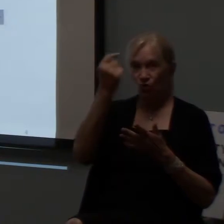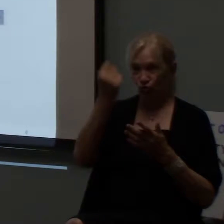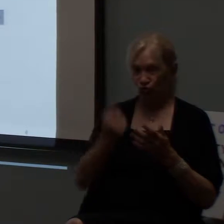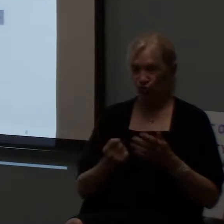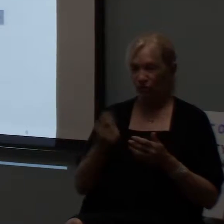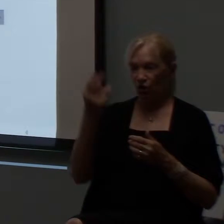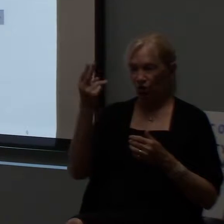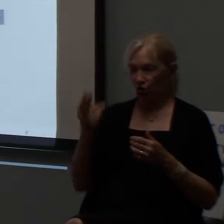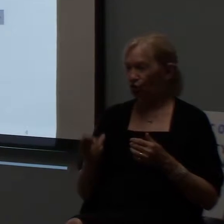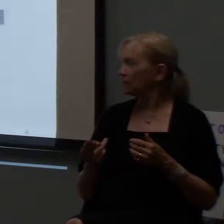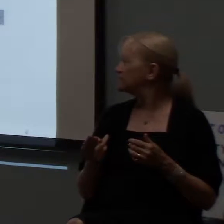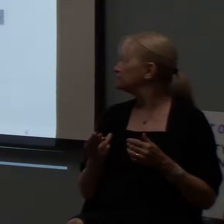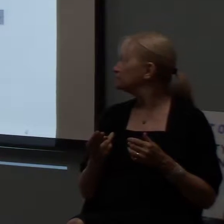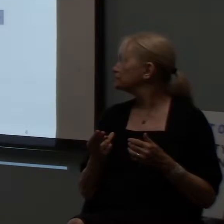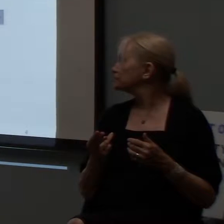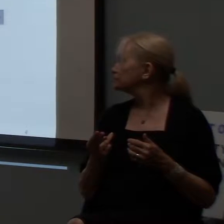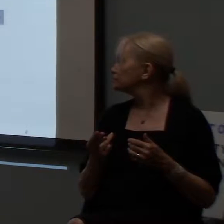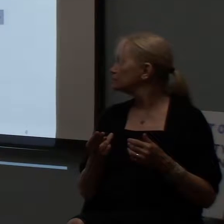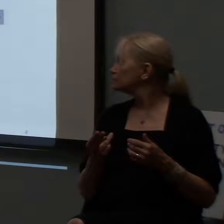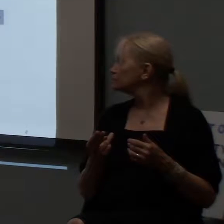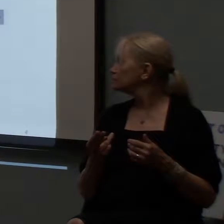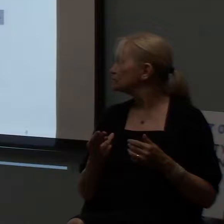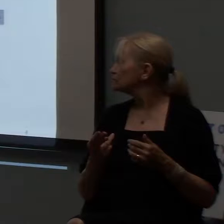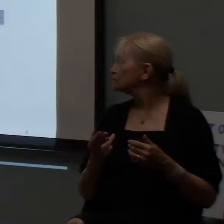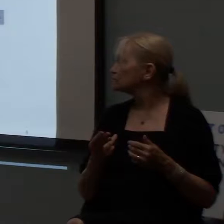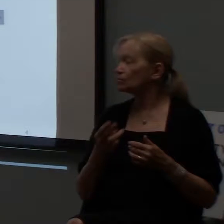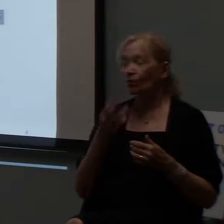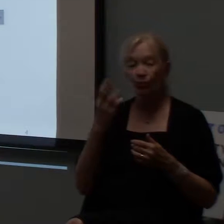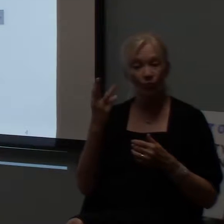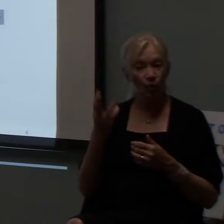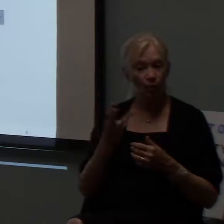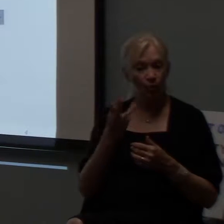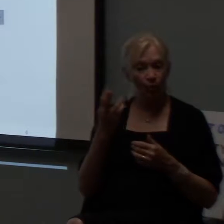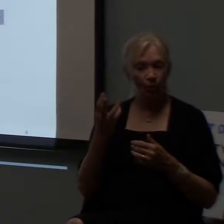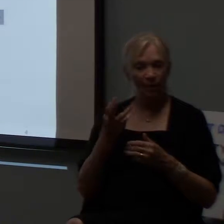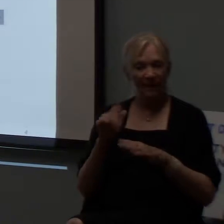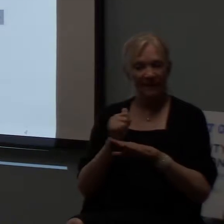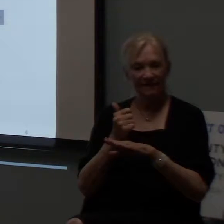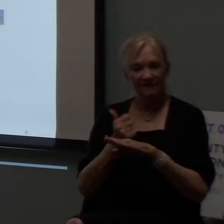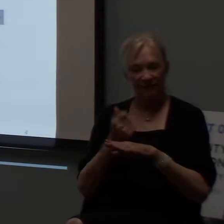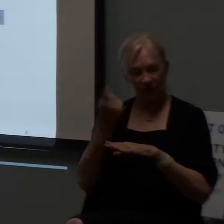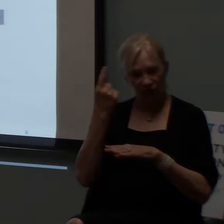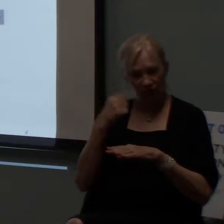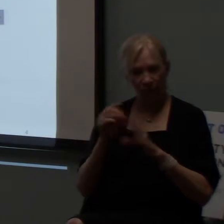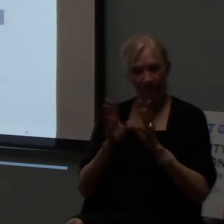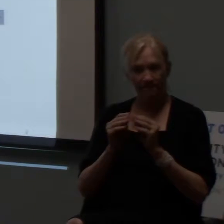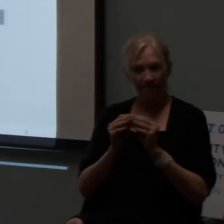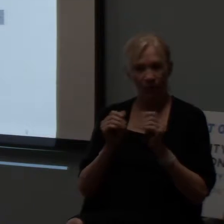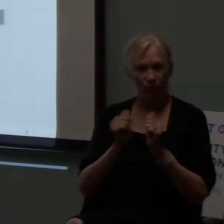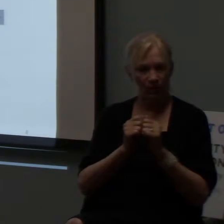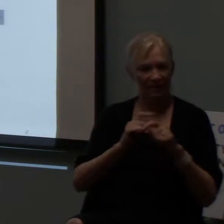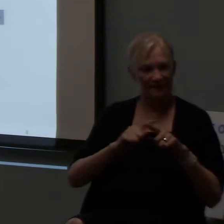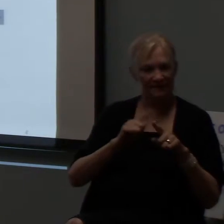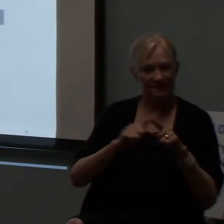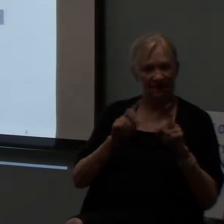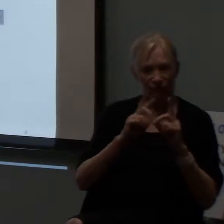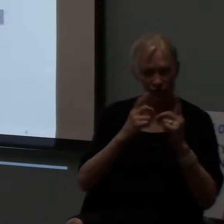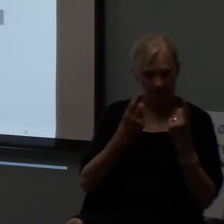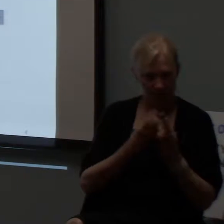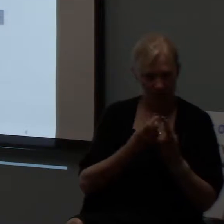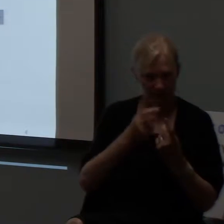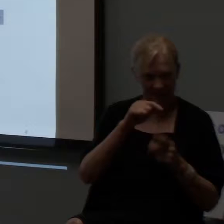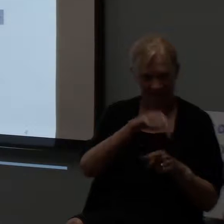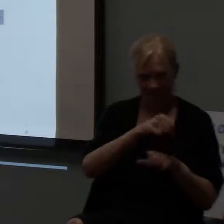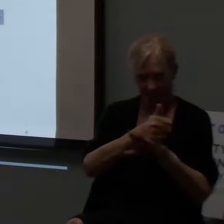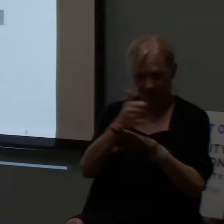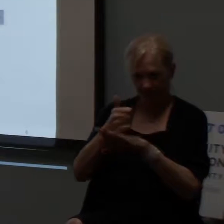Thursdays. Wednesdays are generally set aside for meetings with all the department heads who run all these different departments.